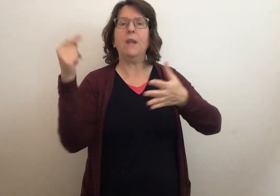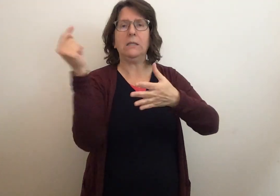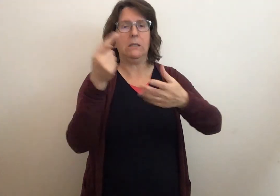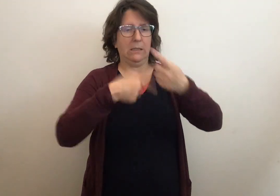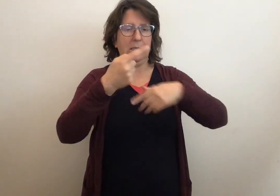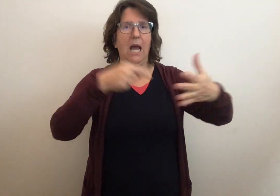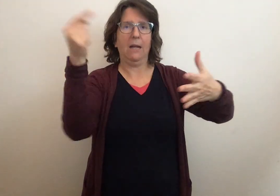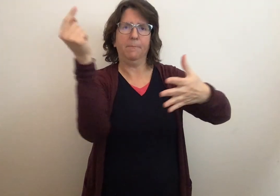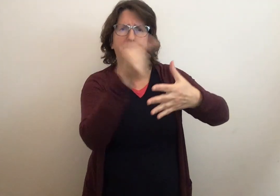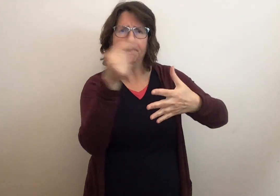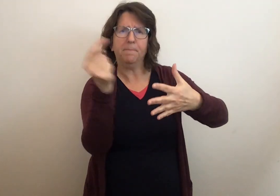this is a sign.